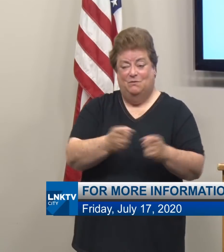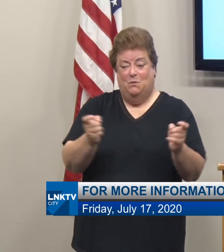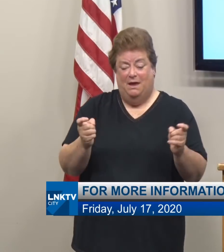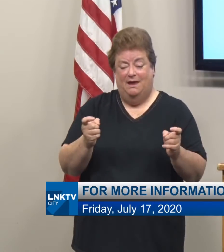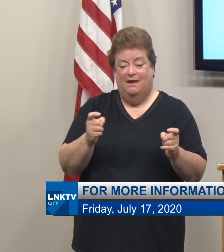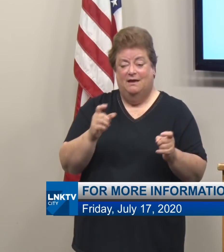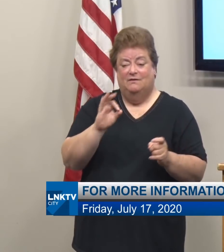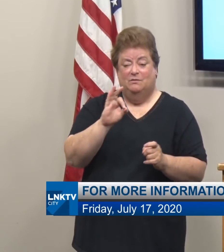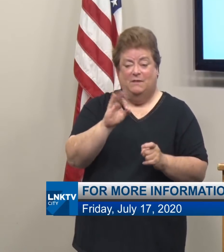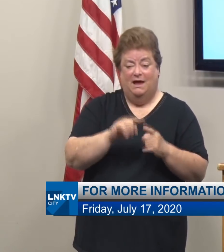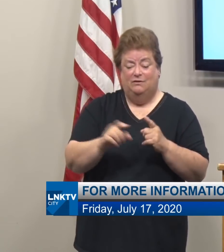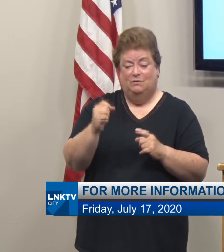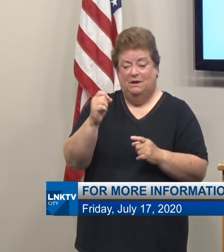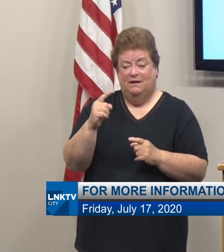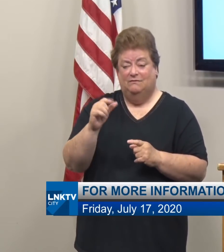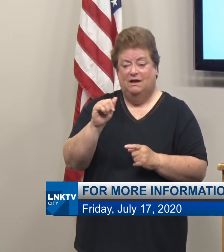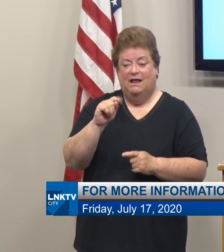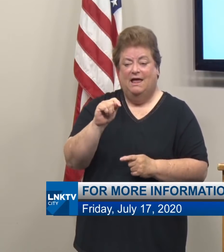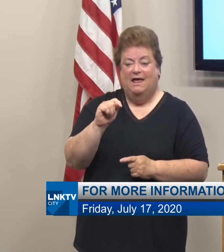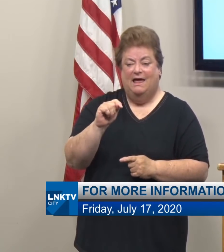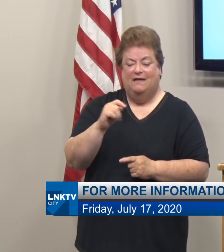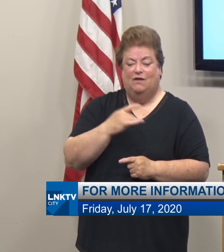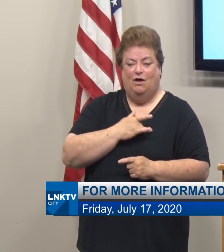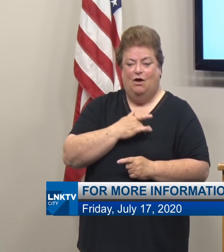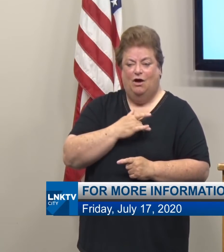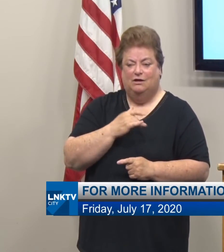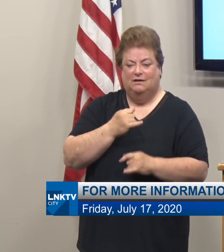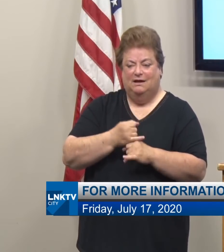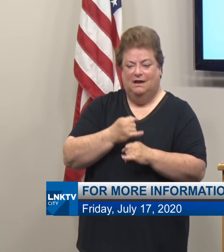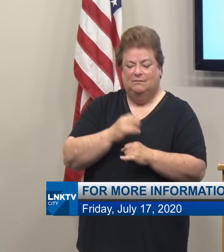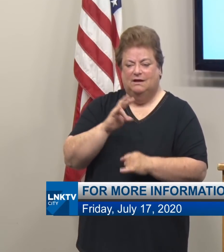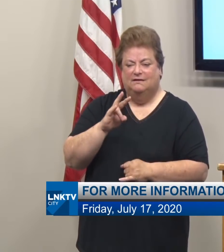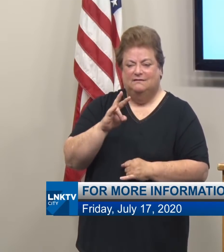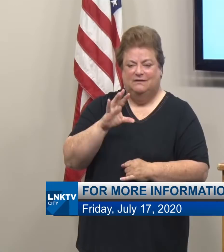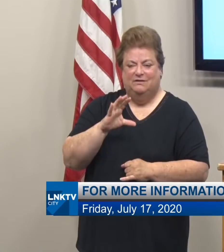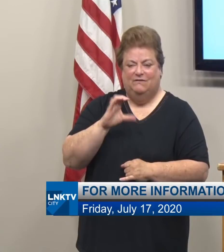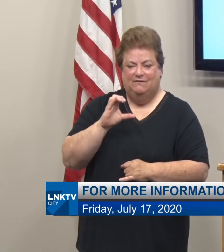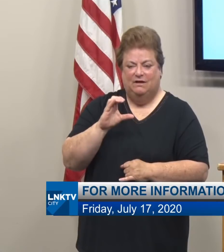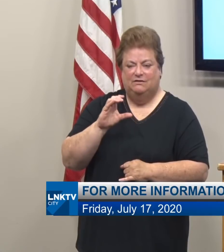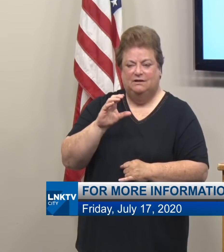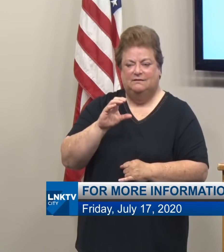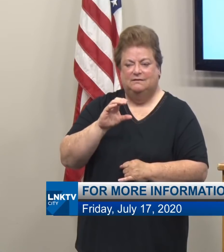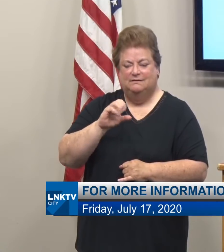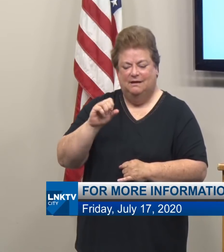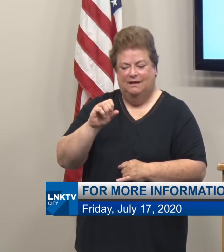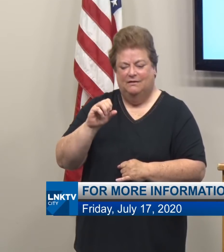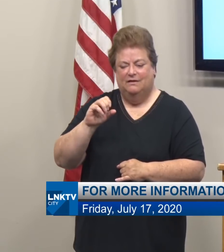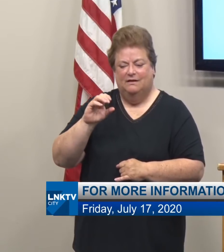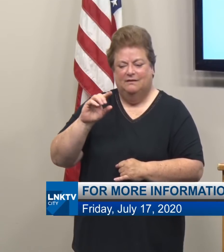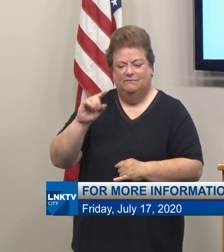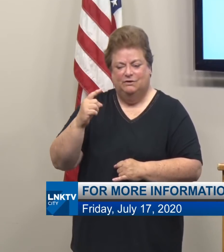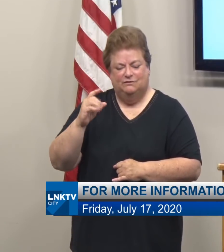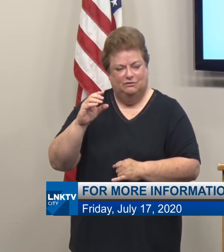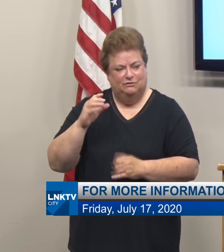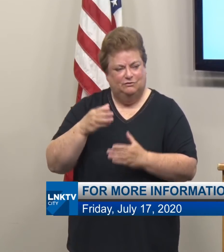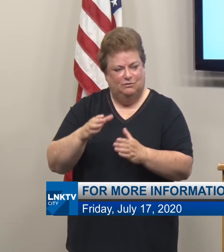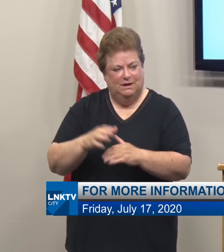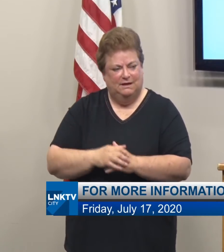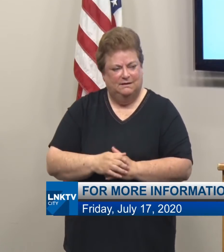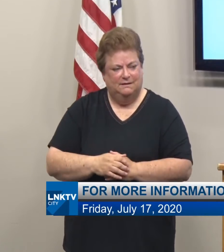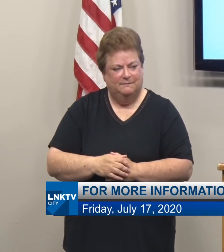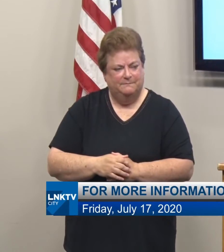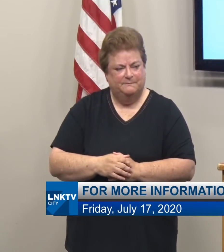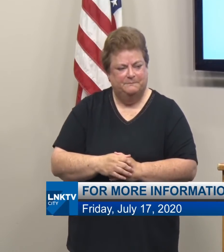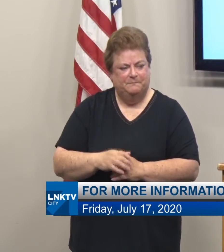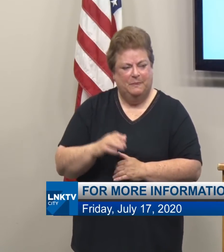a.m. at the CHI Health Nebraska Heart Campus at 7500 South 91st Street. As Arkansas Governor